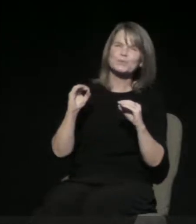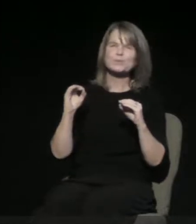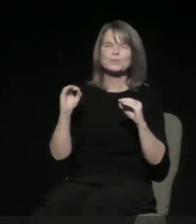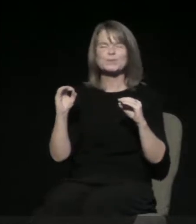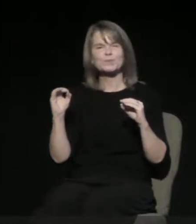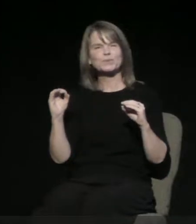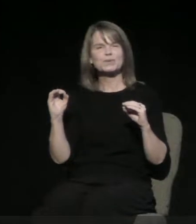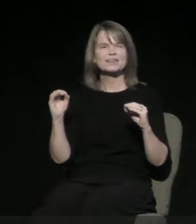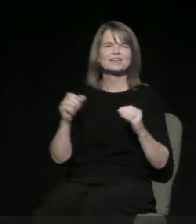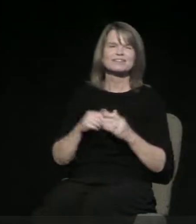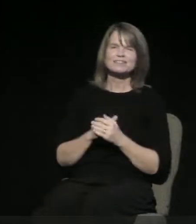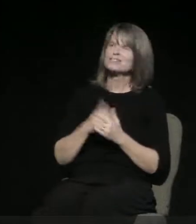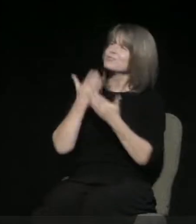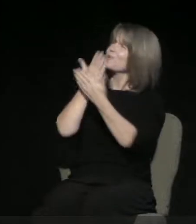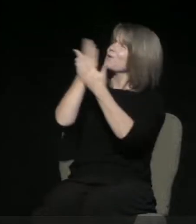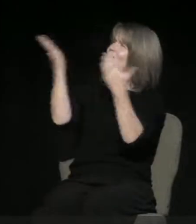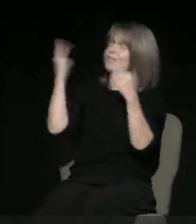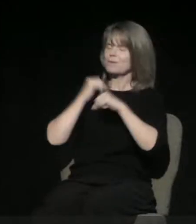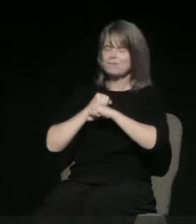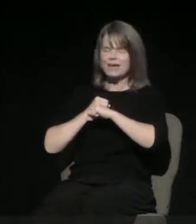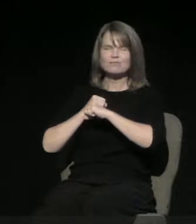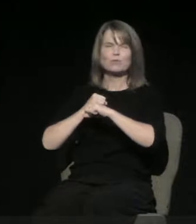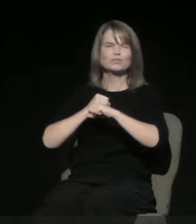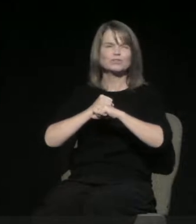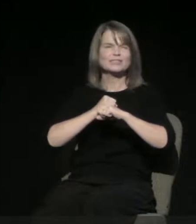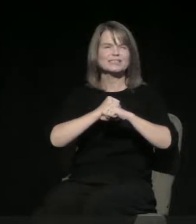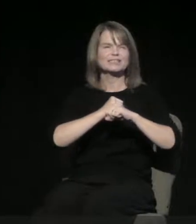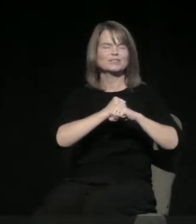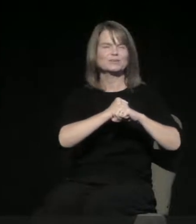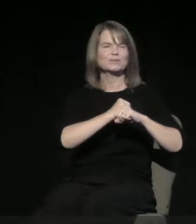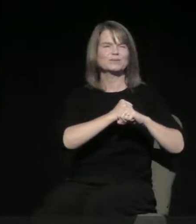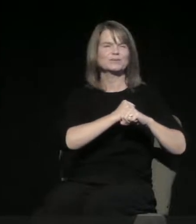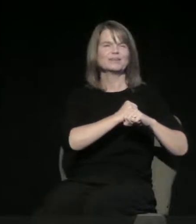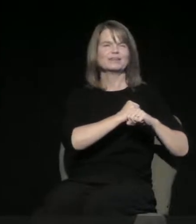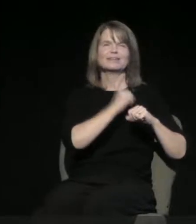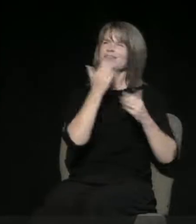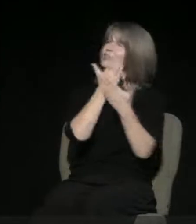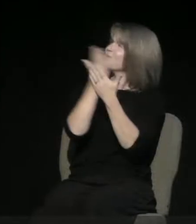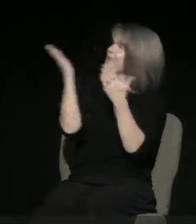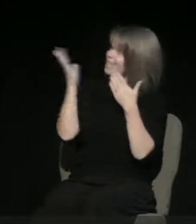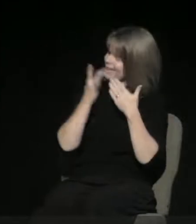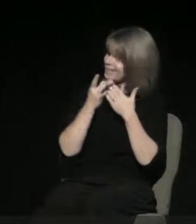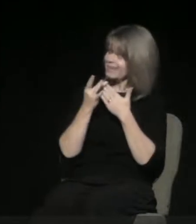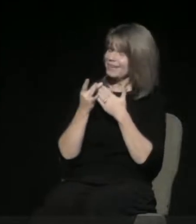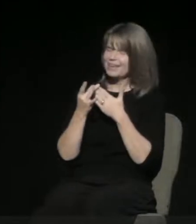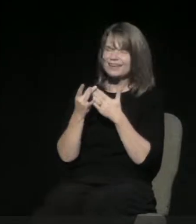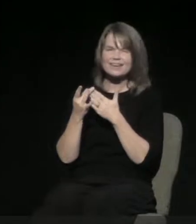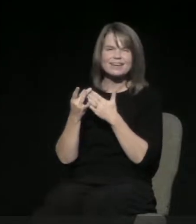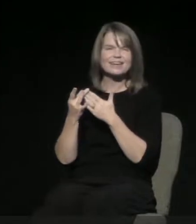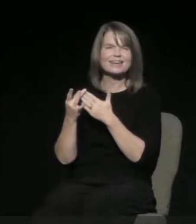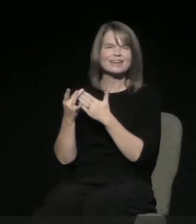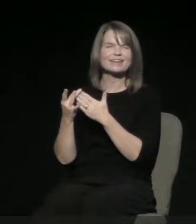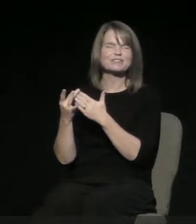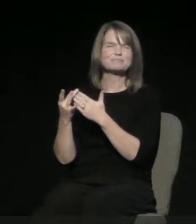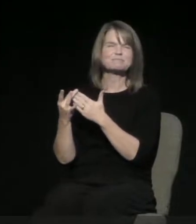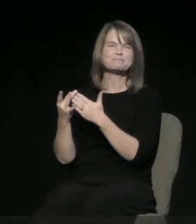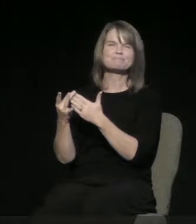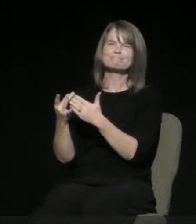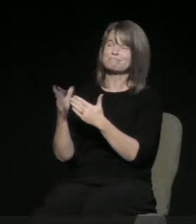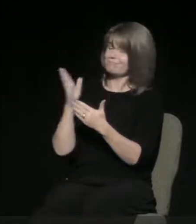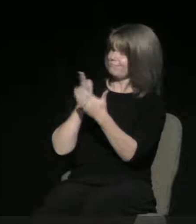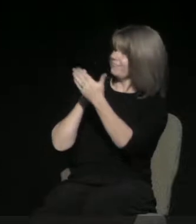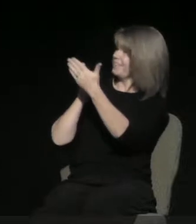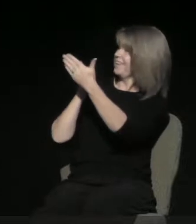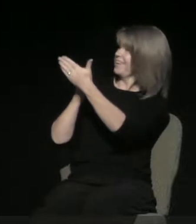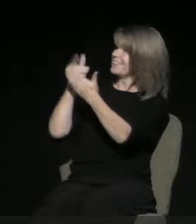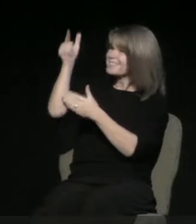arms. Oh, mighty force, you go before us. The